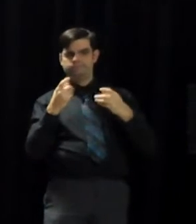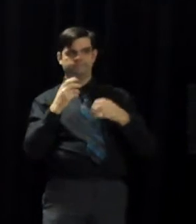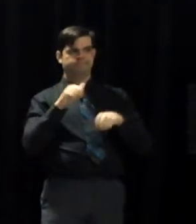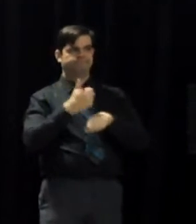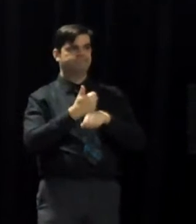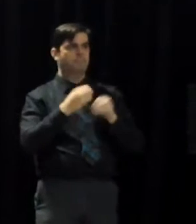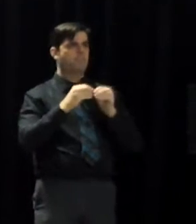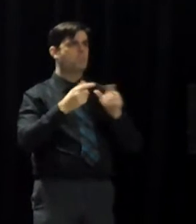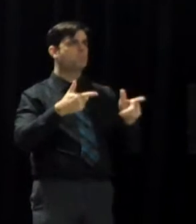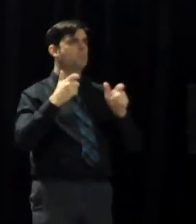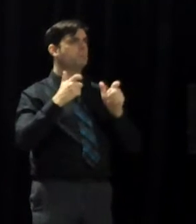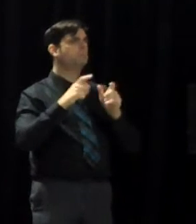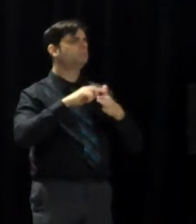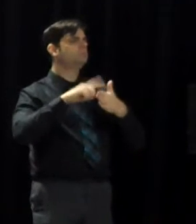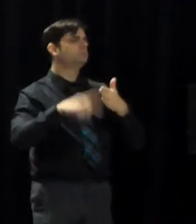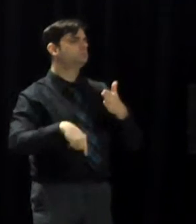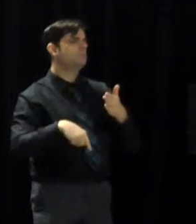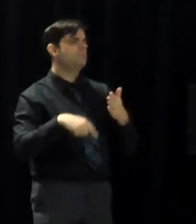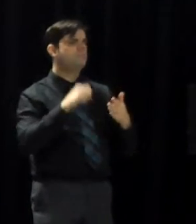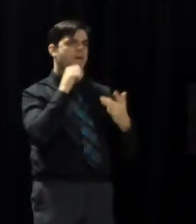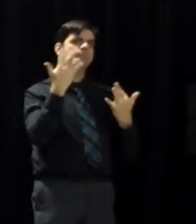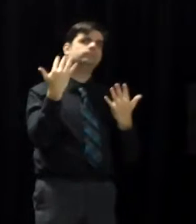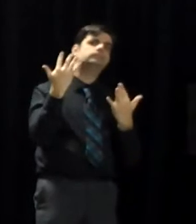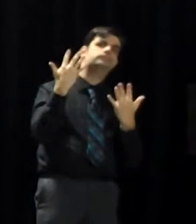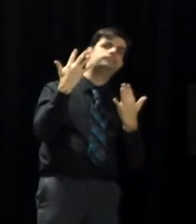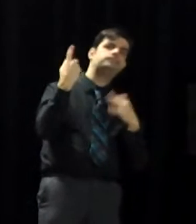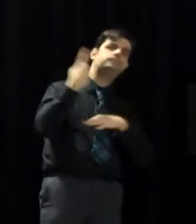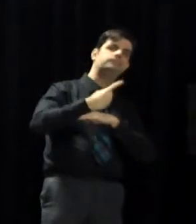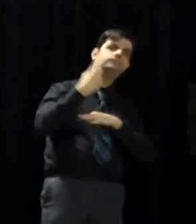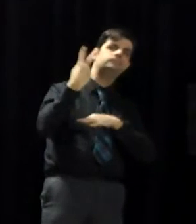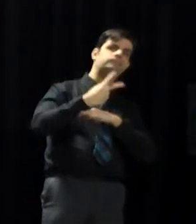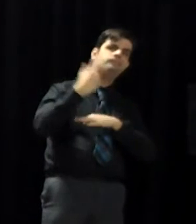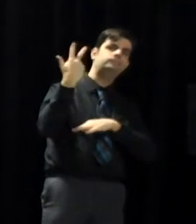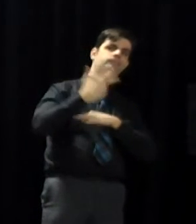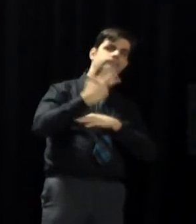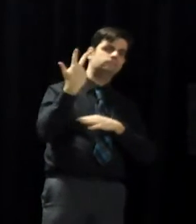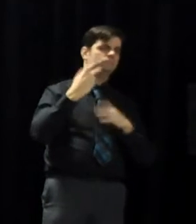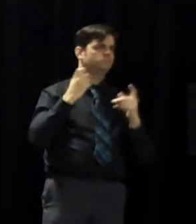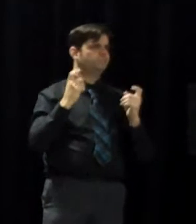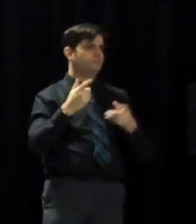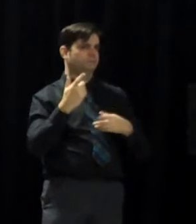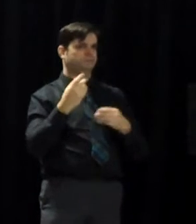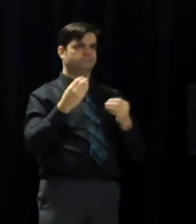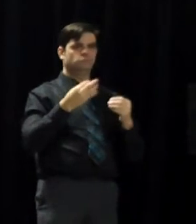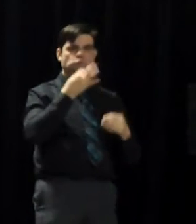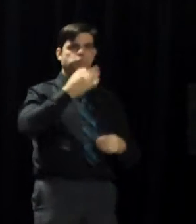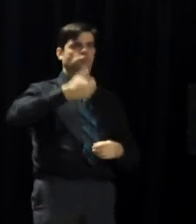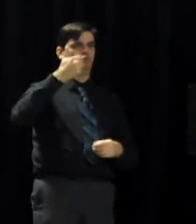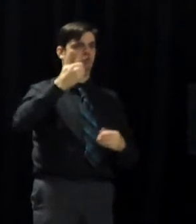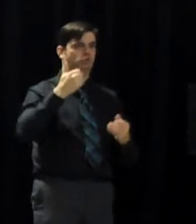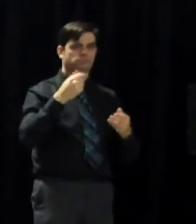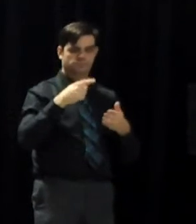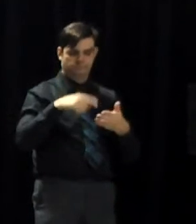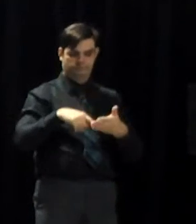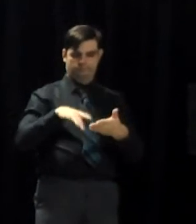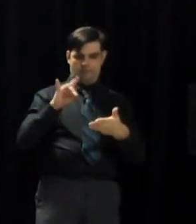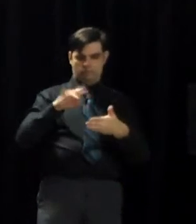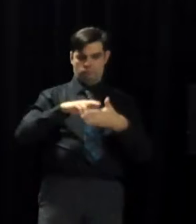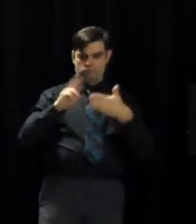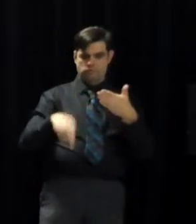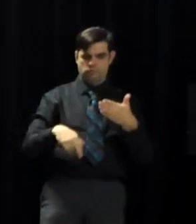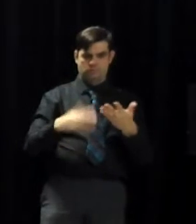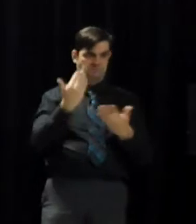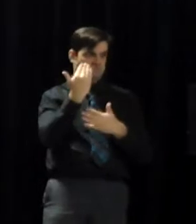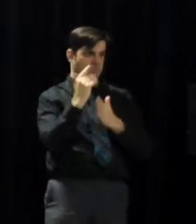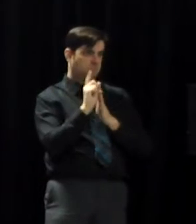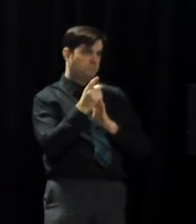a test, you have to assume you have COVID. So then you put yourself in your own quarantine until you know you don't have COVID. So looking at